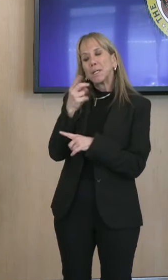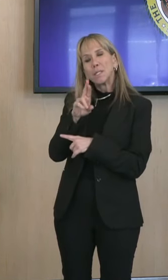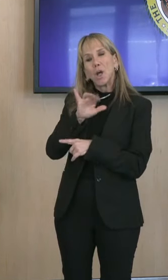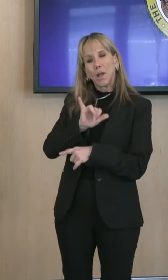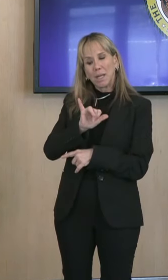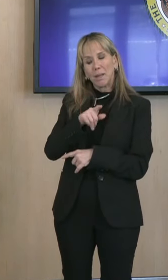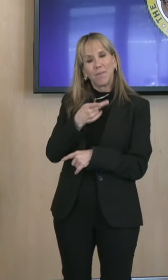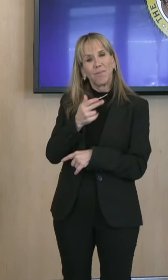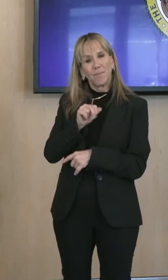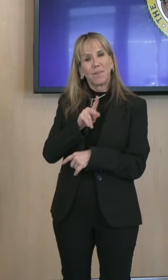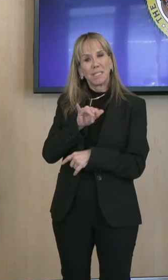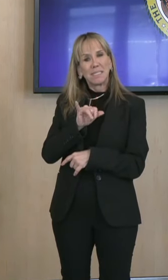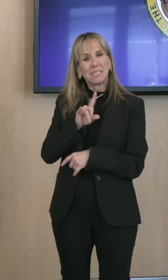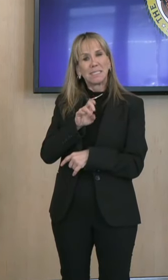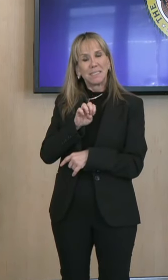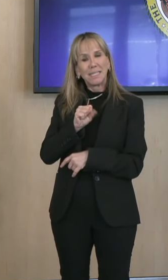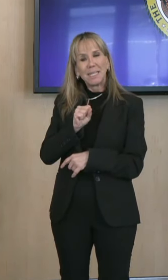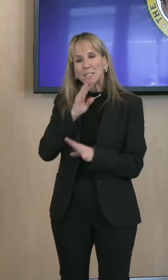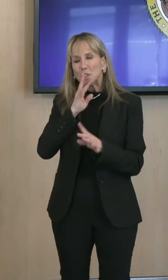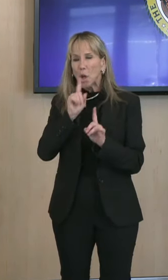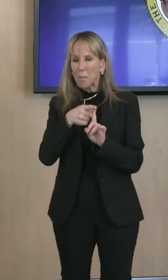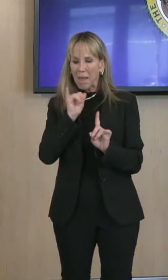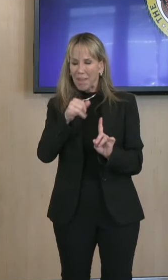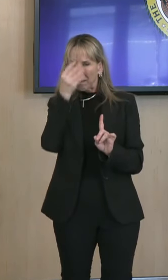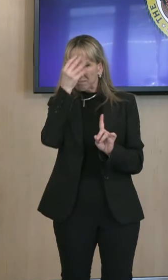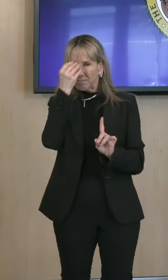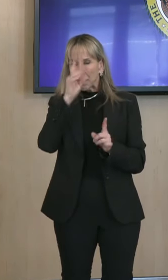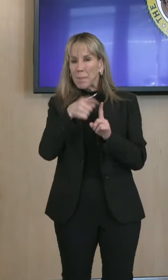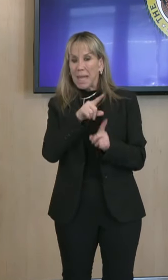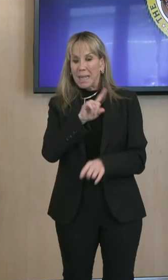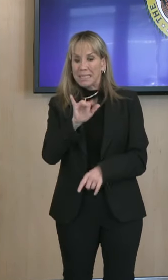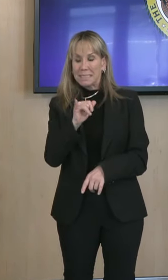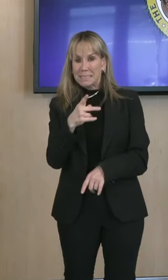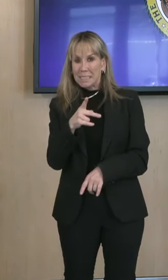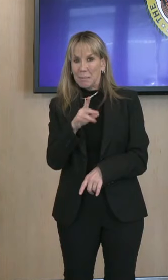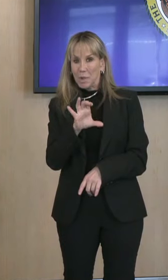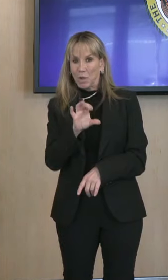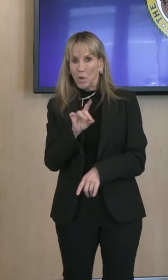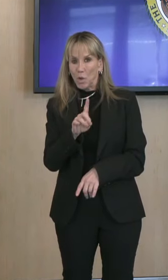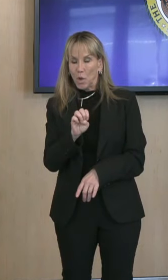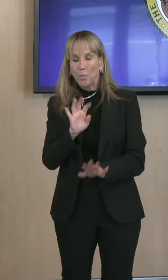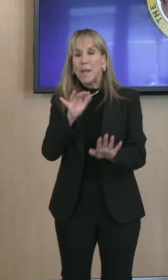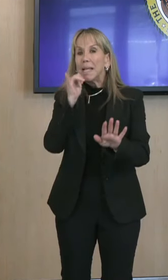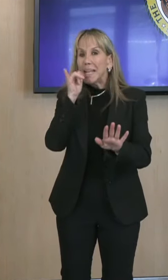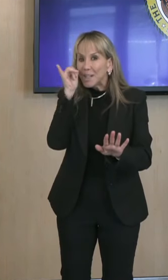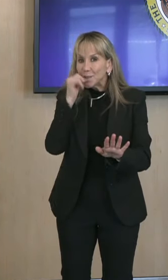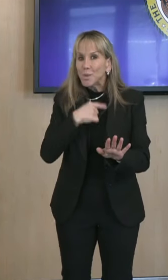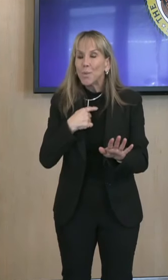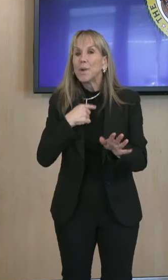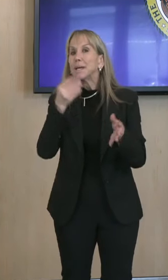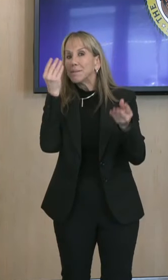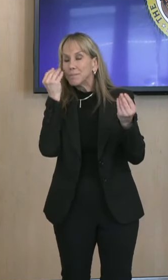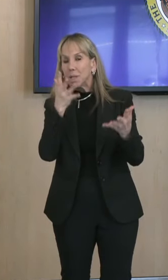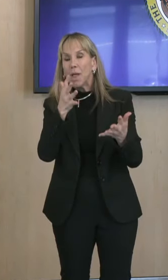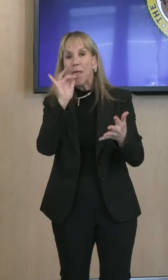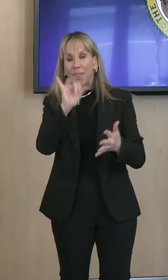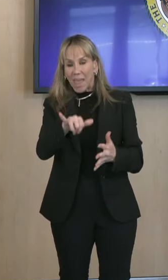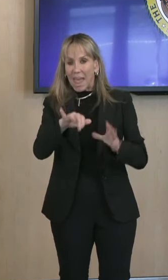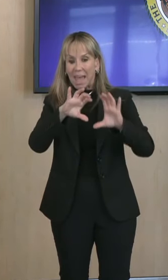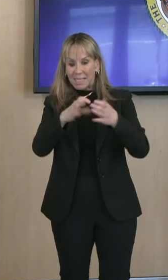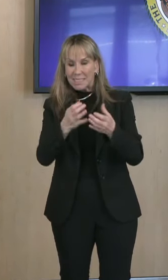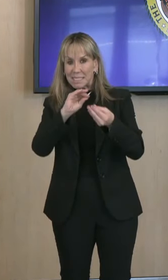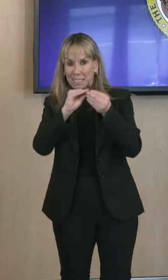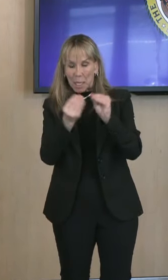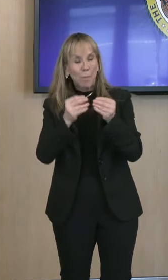said. Yesterday, when we said we were going to make data available by zip code, we were very, very clear that this data does not really tell you